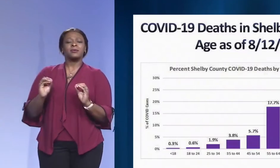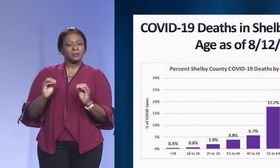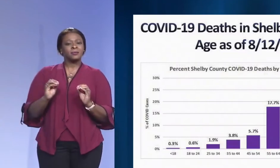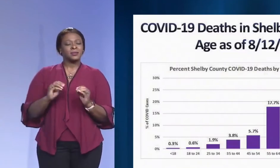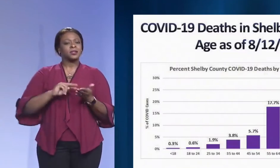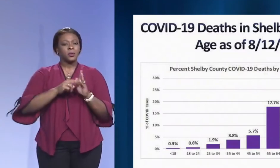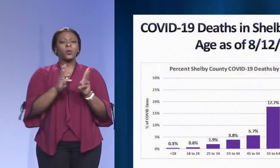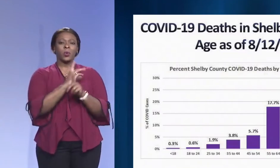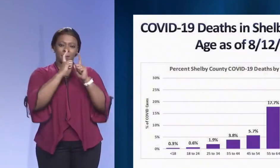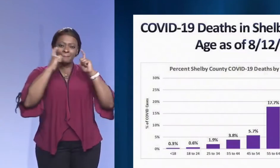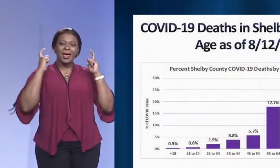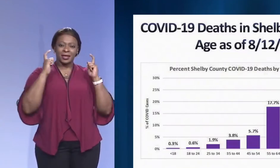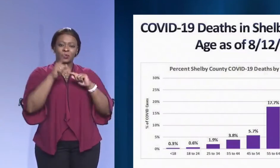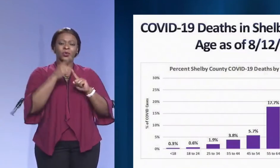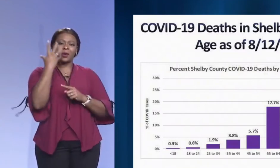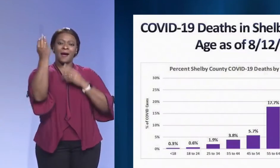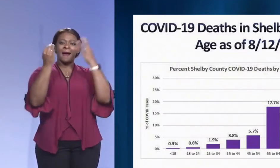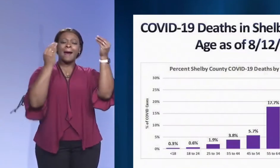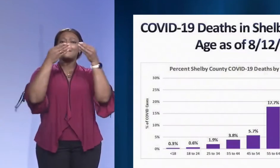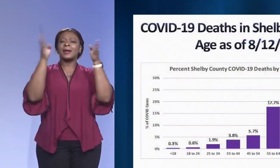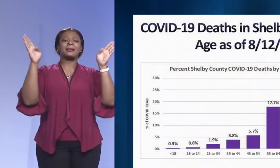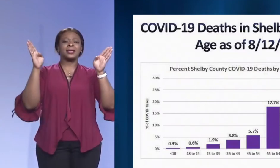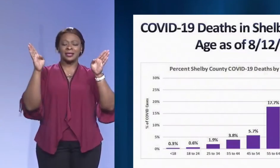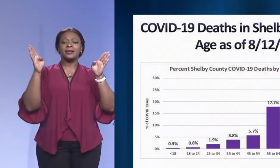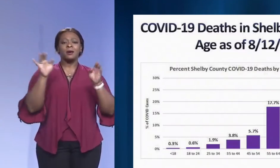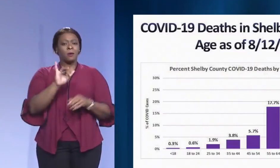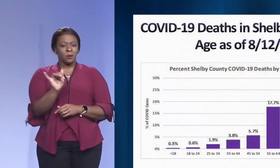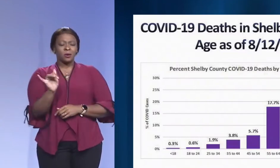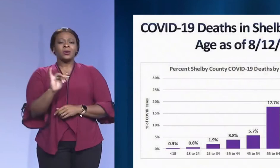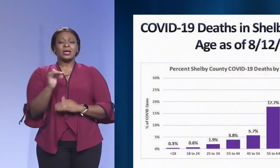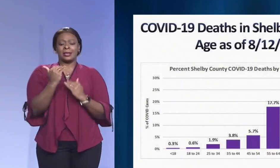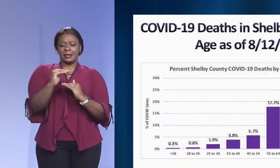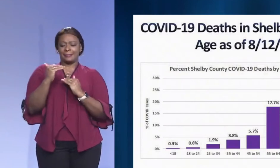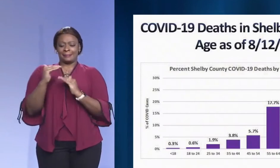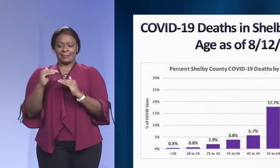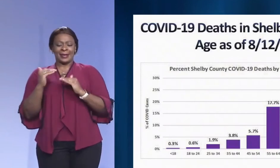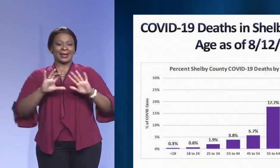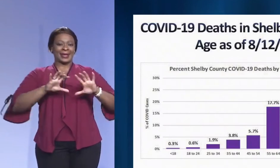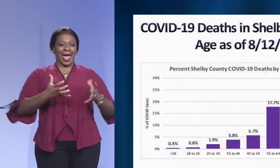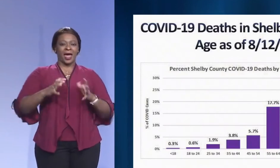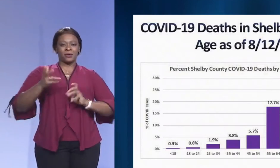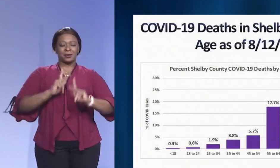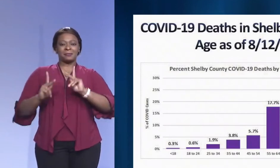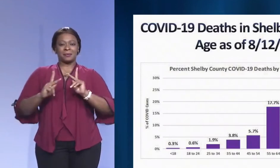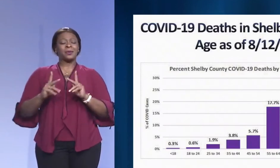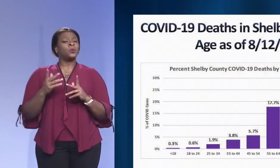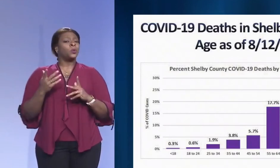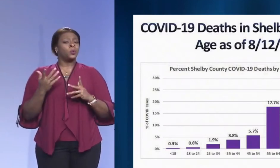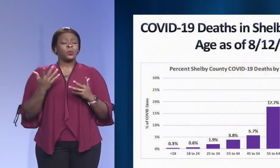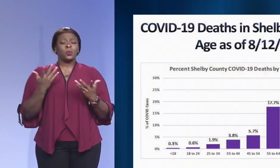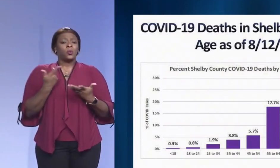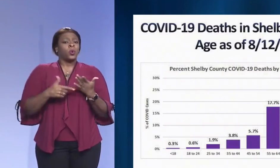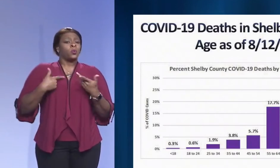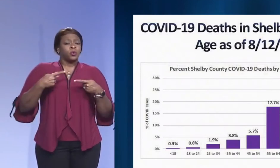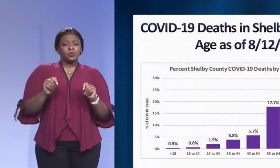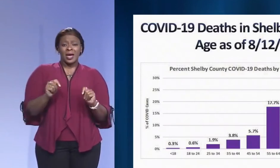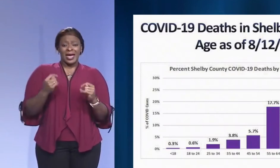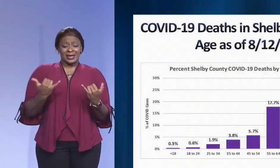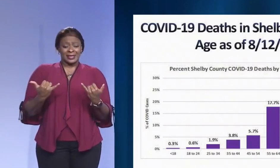mean wearing a mask whenever you're out in public, and also limiting the size of gatherings. And what we're trying to do